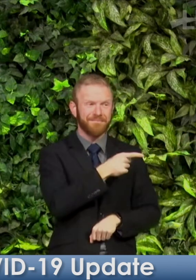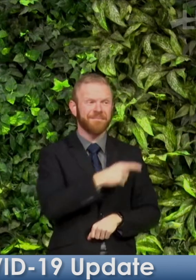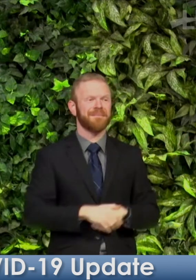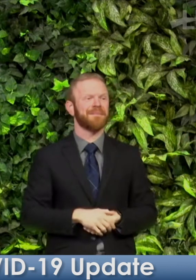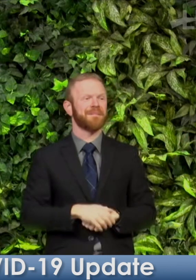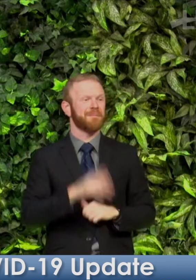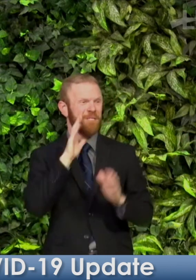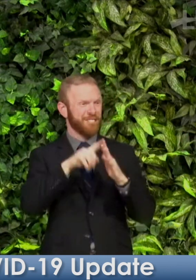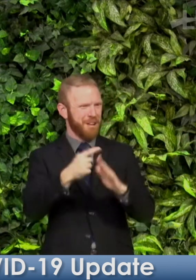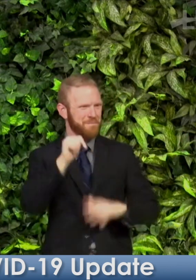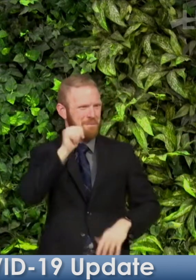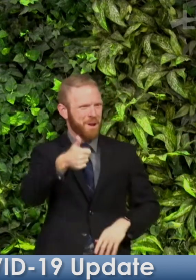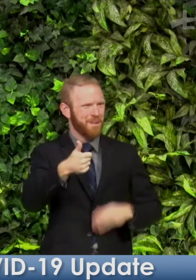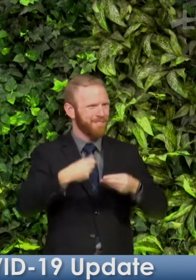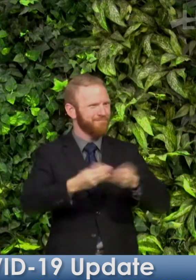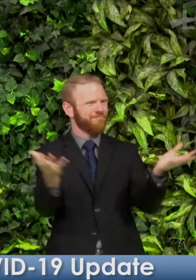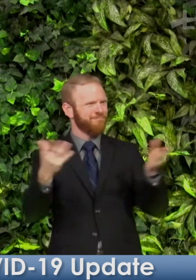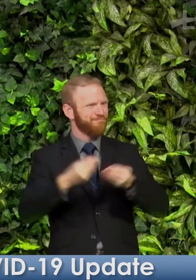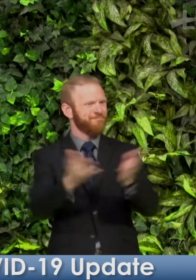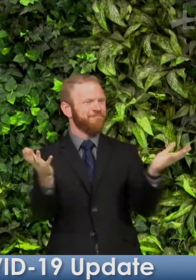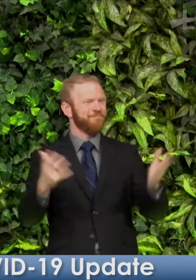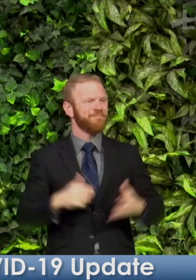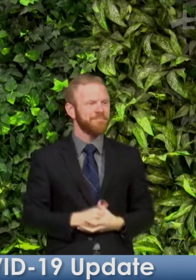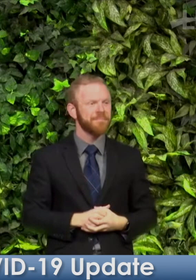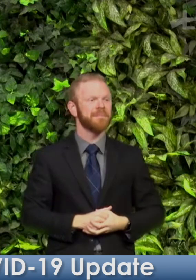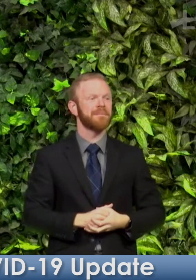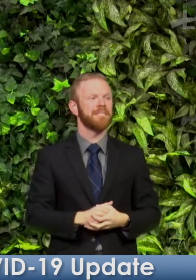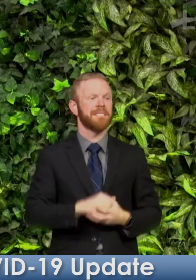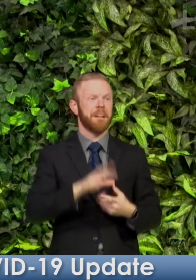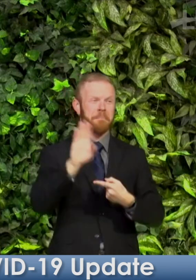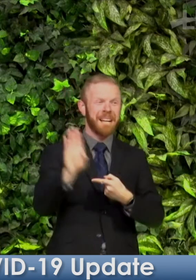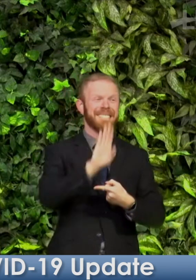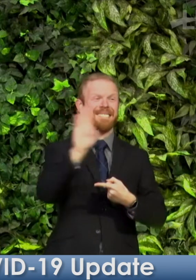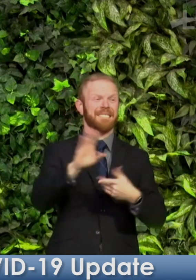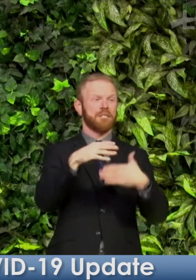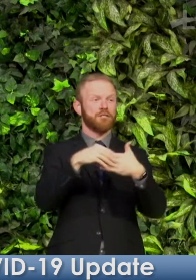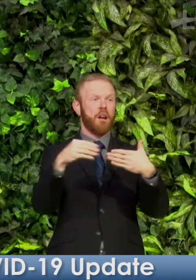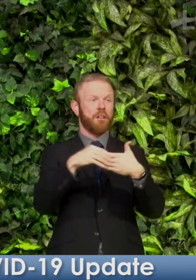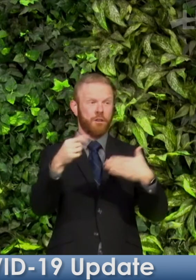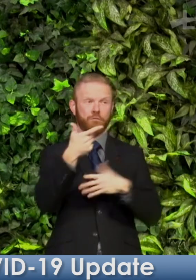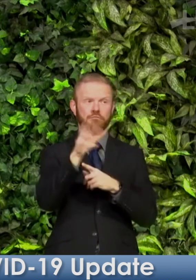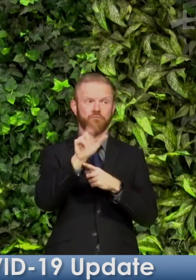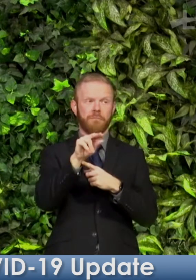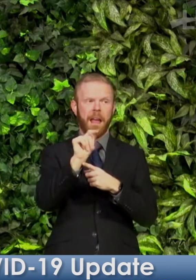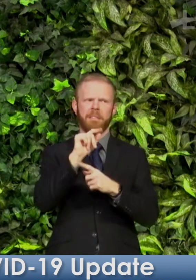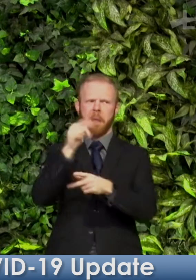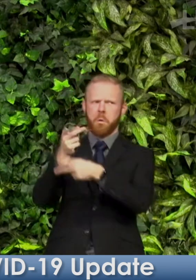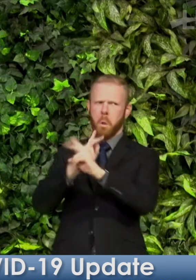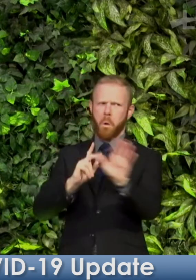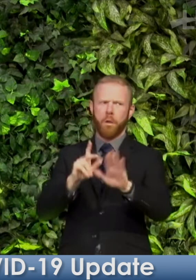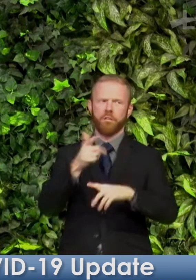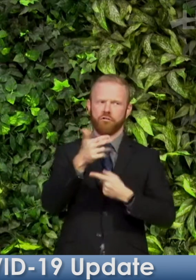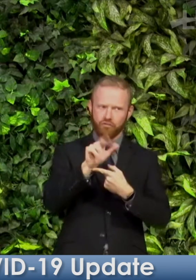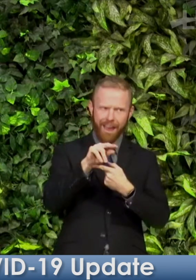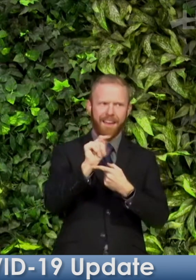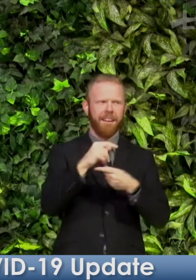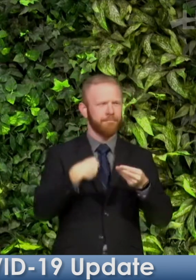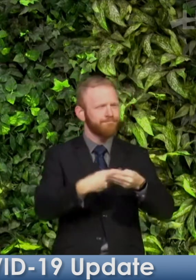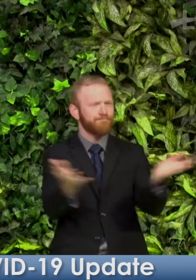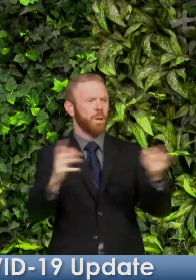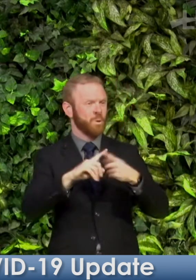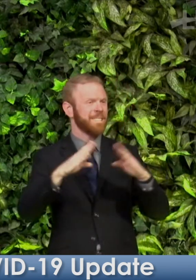dollars of grants, not loans, to our smallest businesses. We thank the senator for incredible leadership in that space.